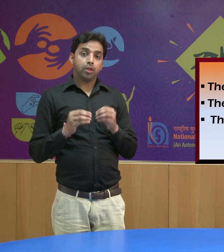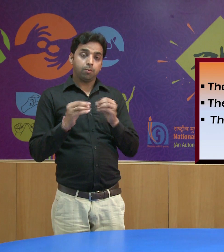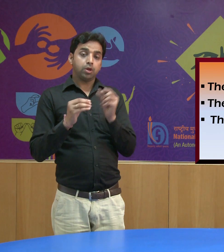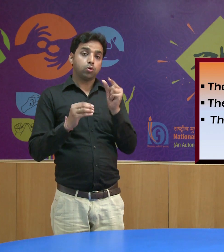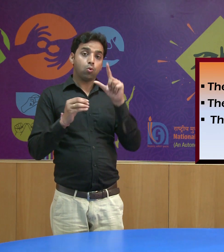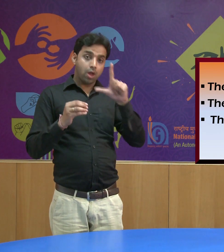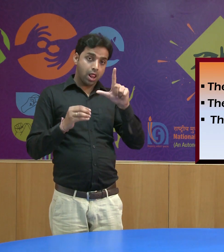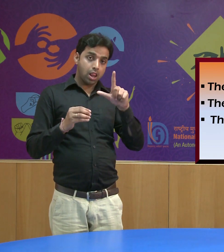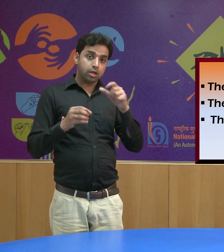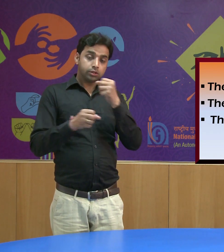Bulgaria,